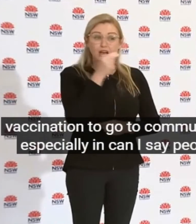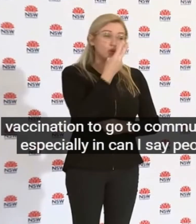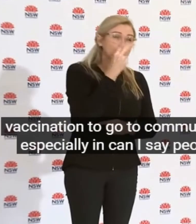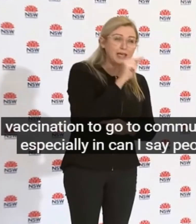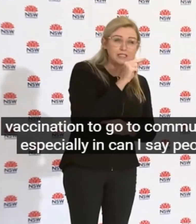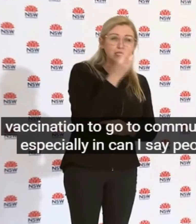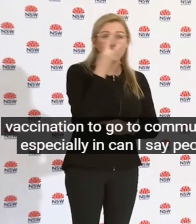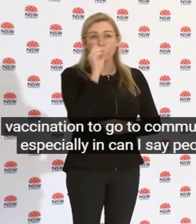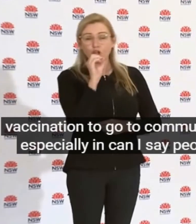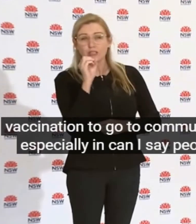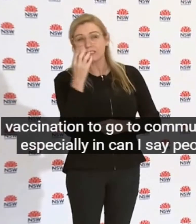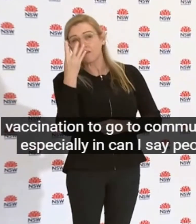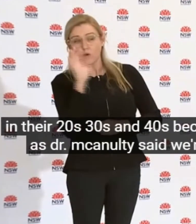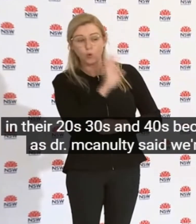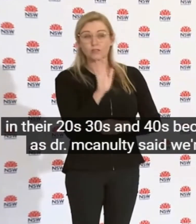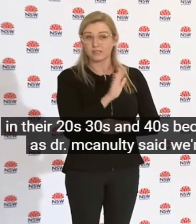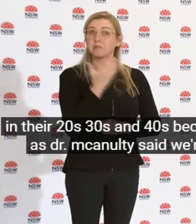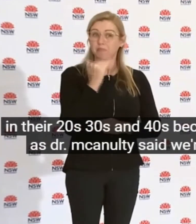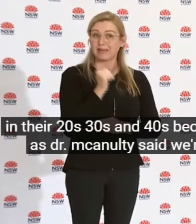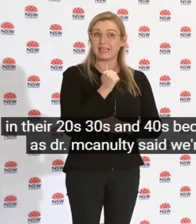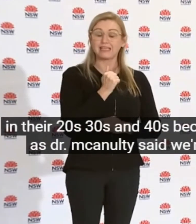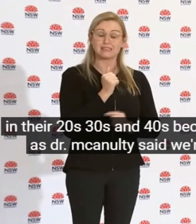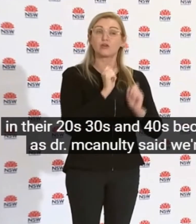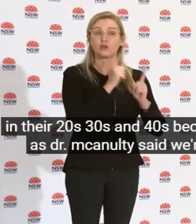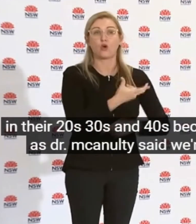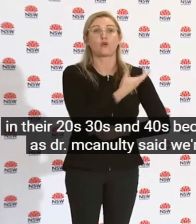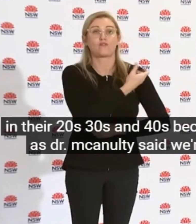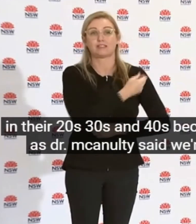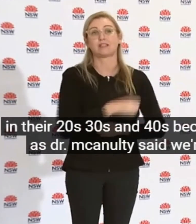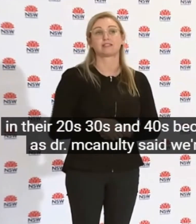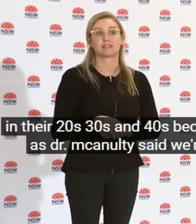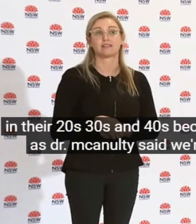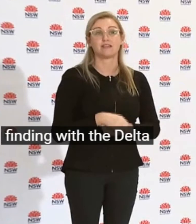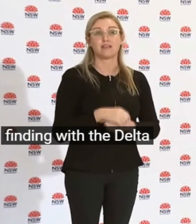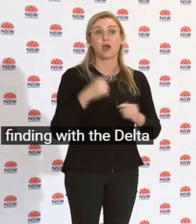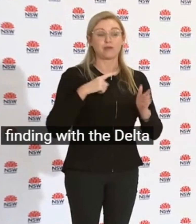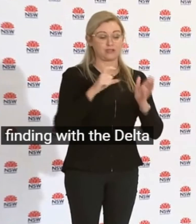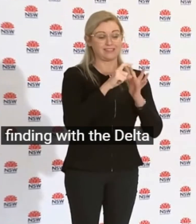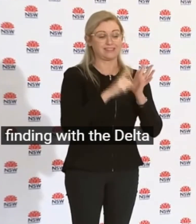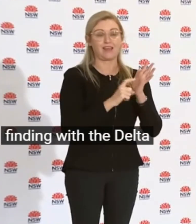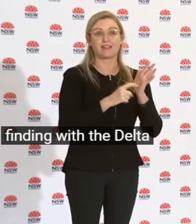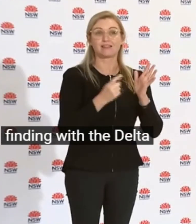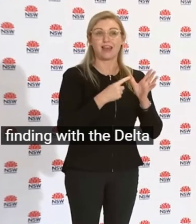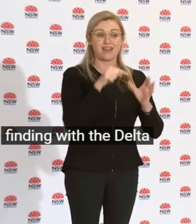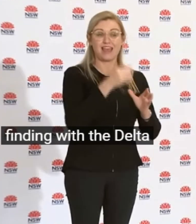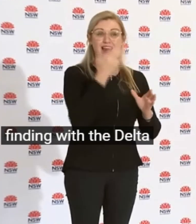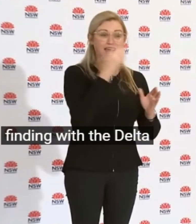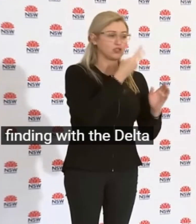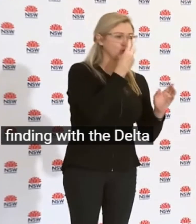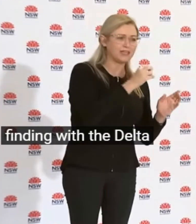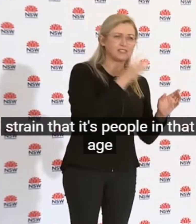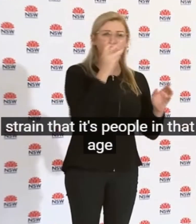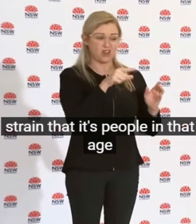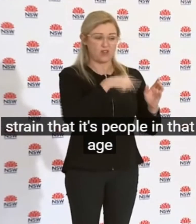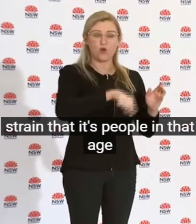McAnulty said, we're finding with the Delta strain that it's people in that age group that are unfortunately bringing it either home to their parents and